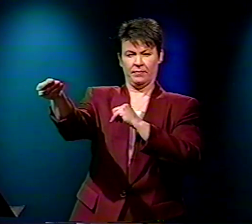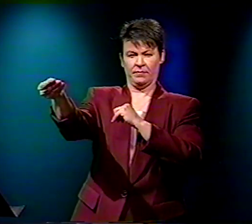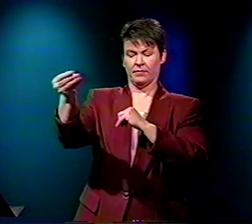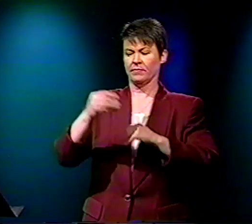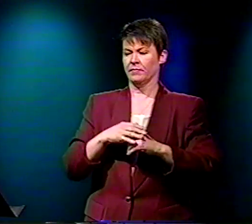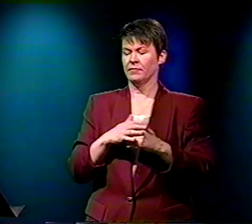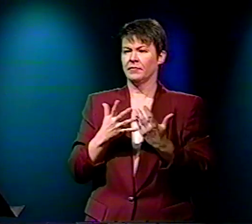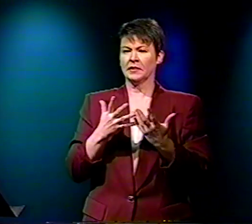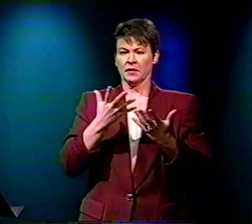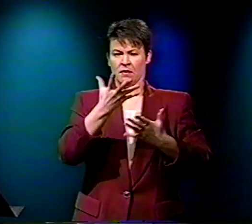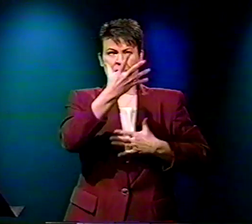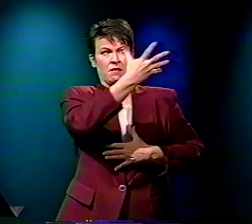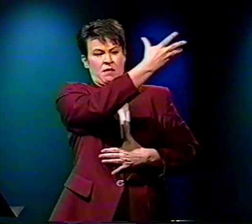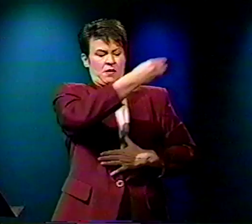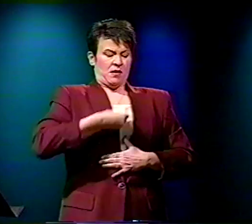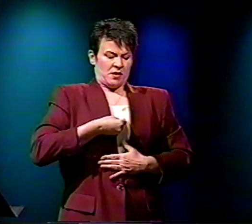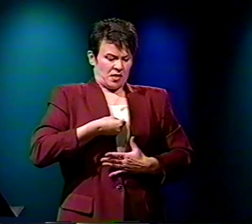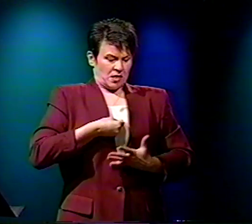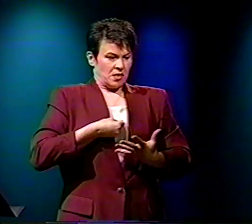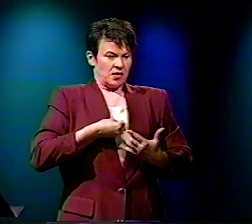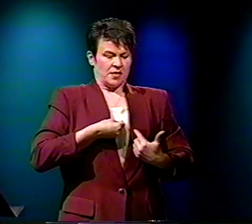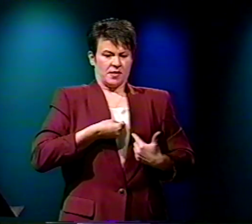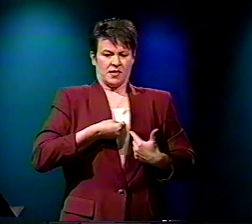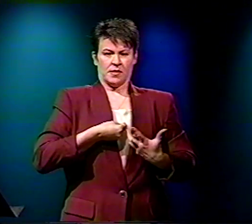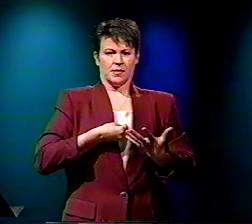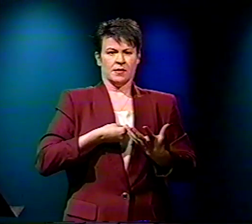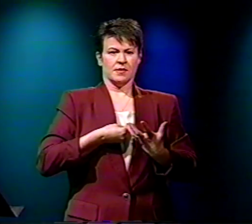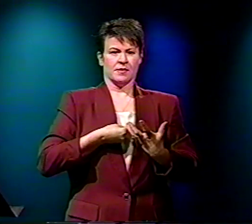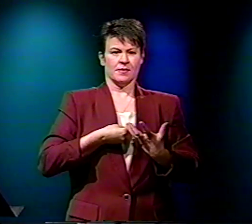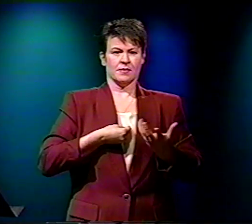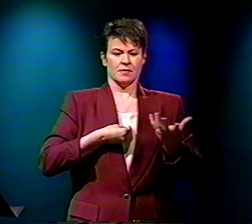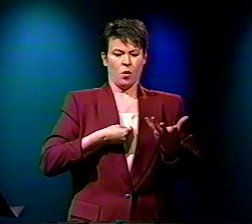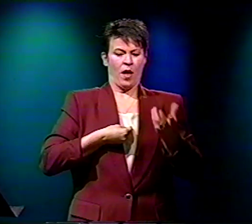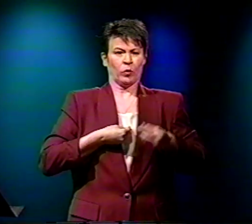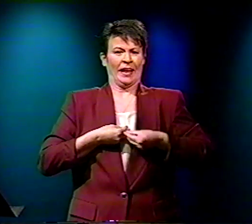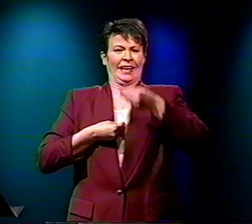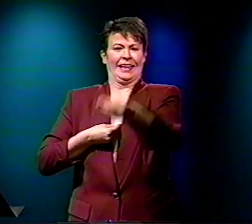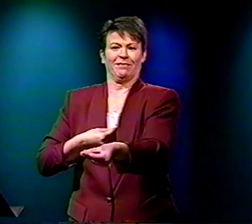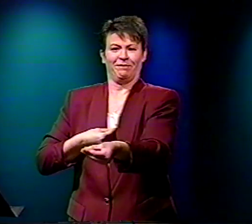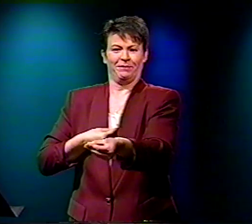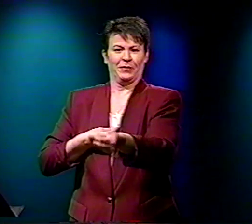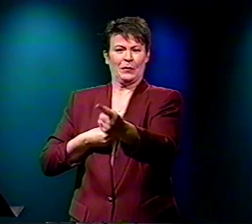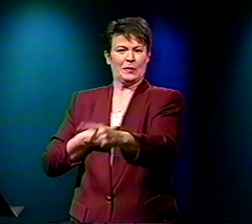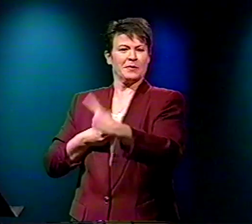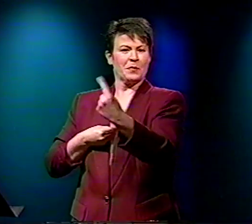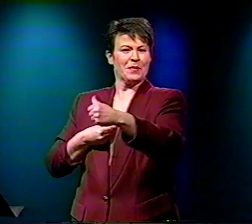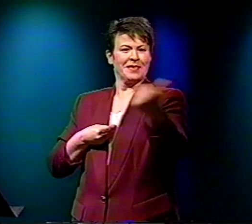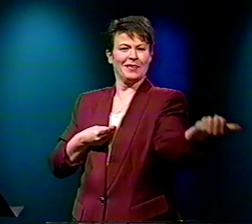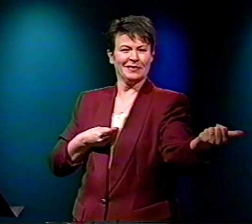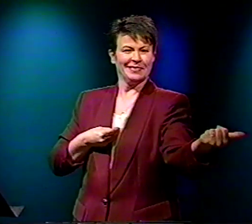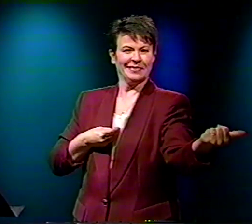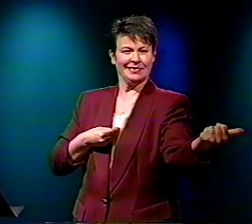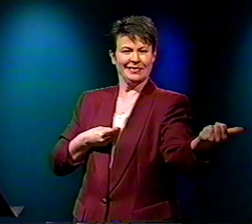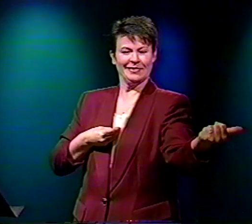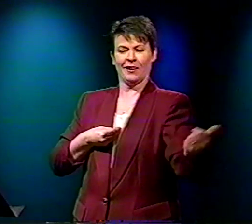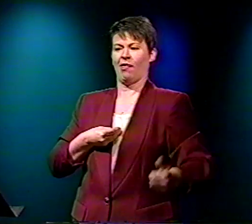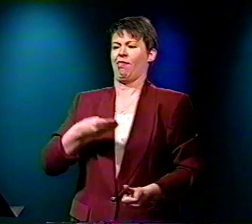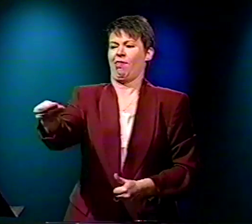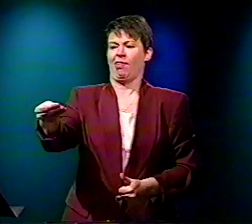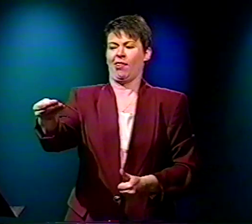their fellow deaf people within their community. They resent that oppression that they experience, and so they want to